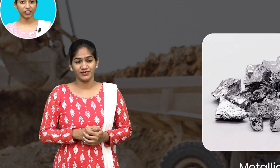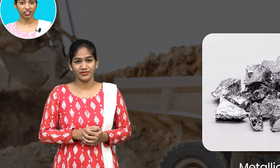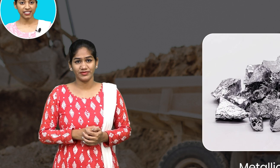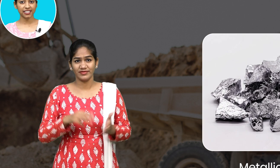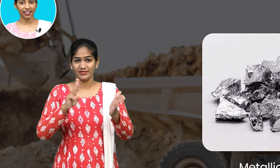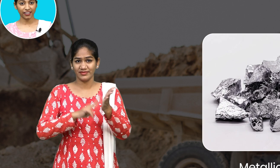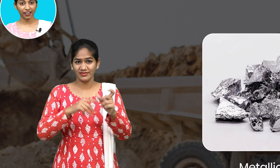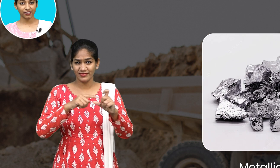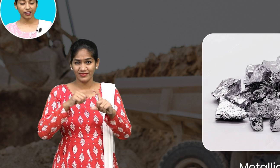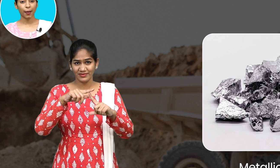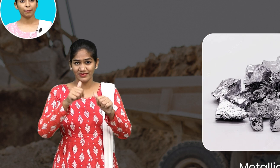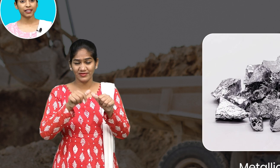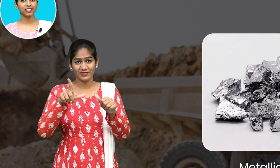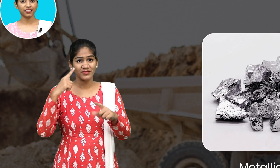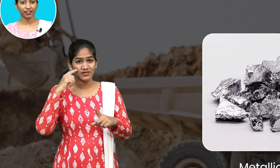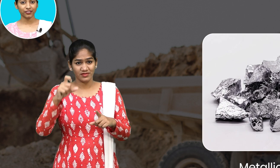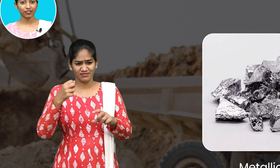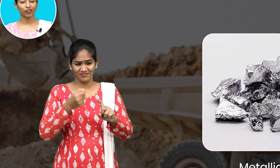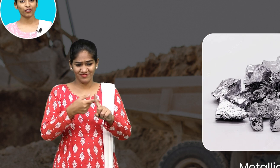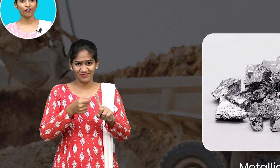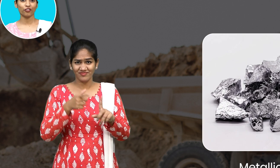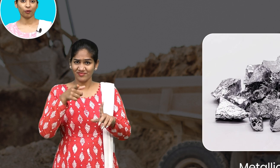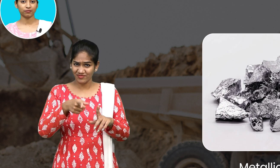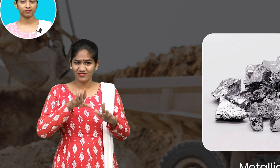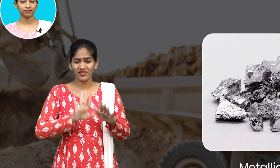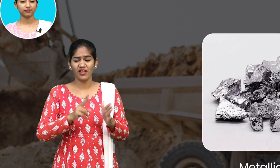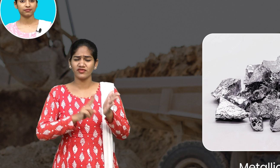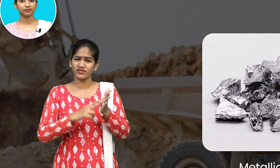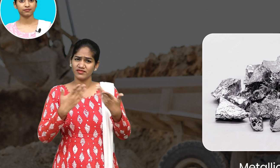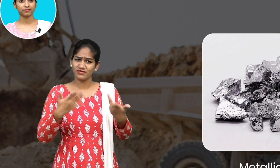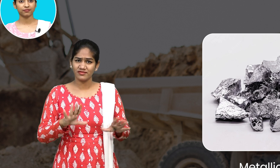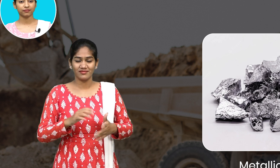Metallic minerals contain metal in raw form.